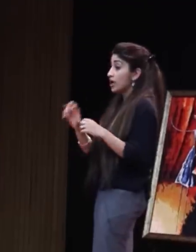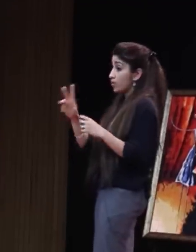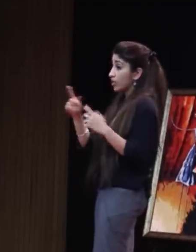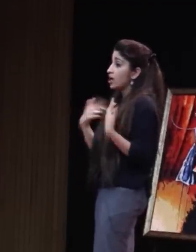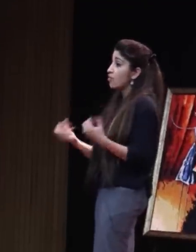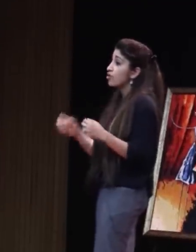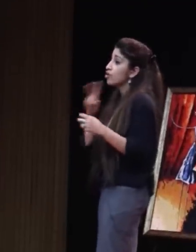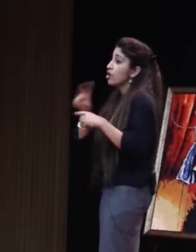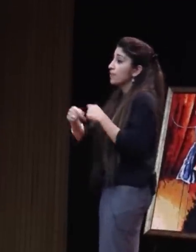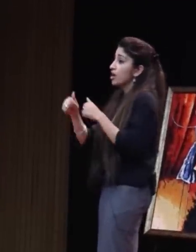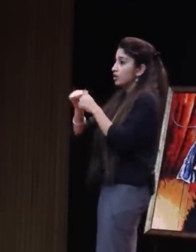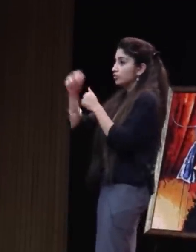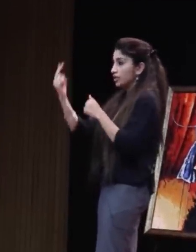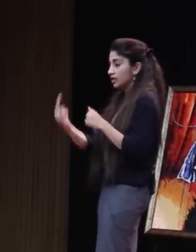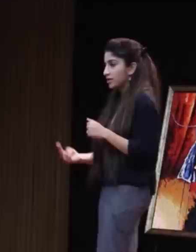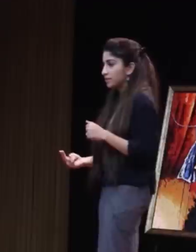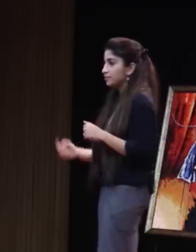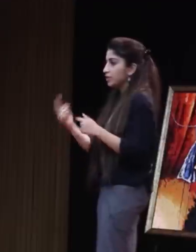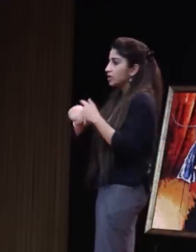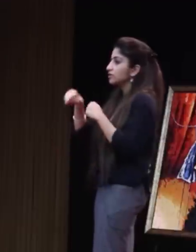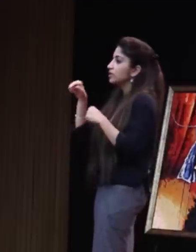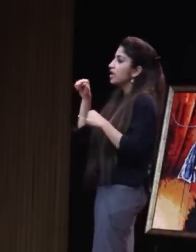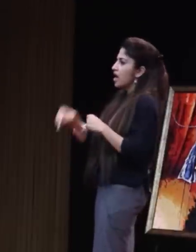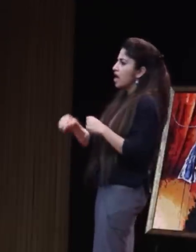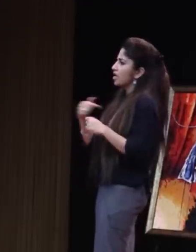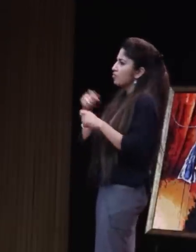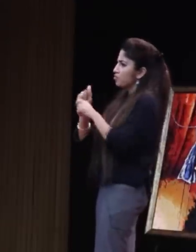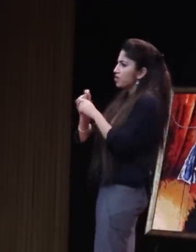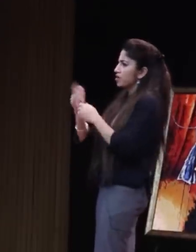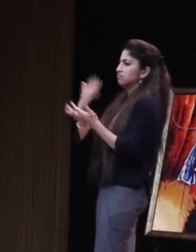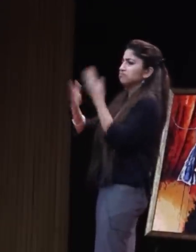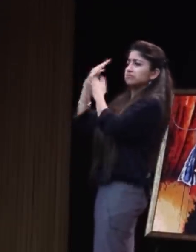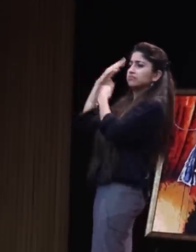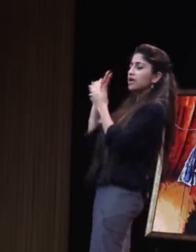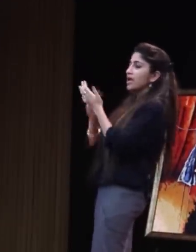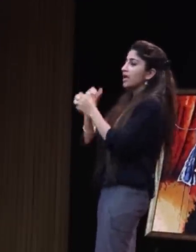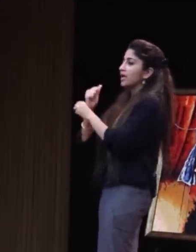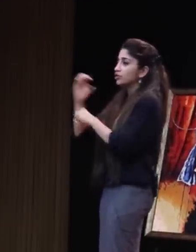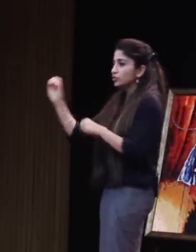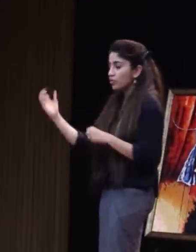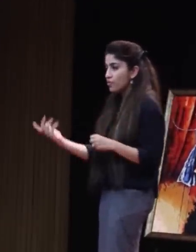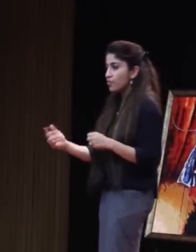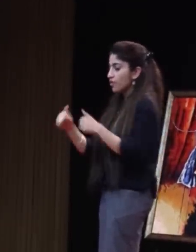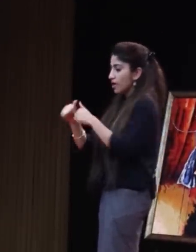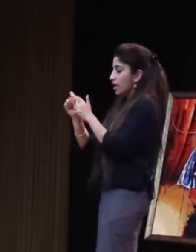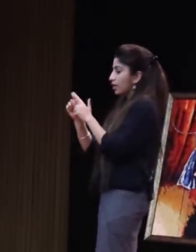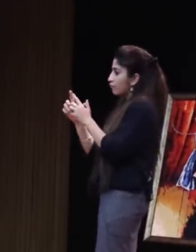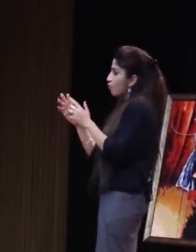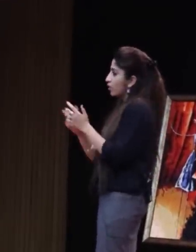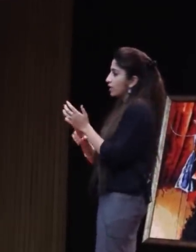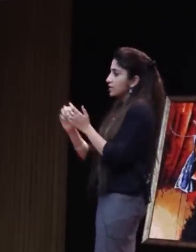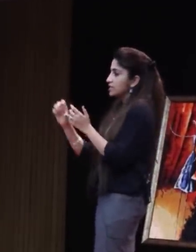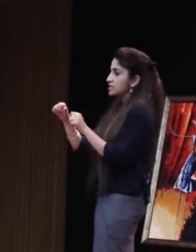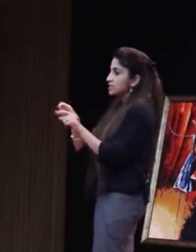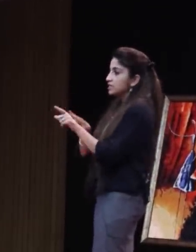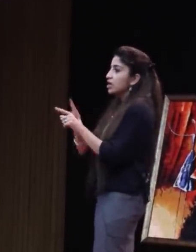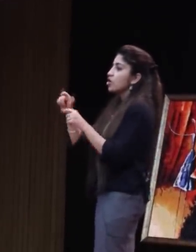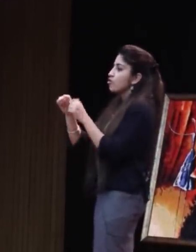Why Atulyakala? I had experience of working with NGOs and advocacy sector, and